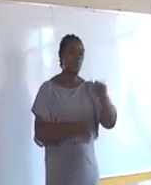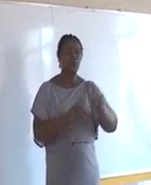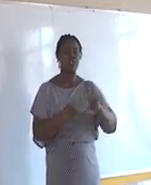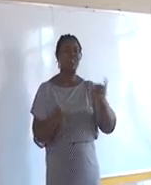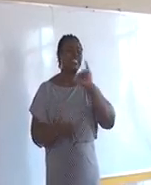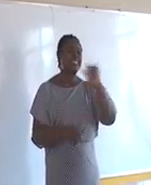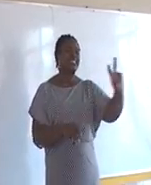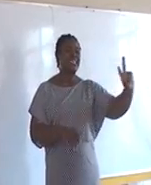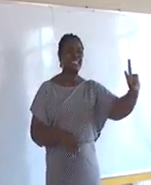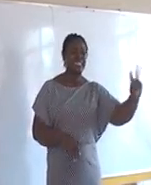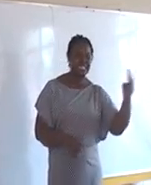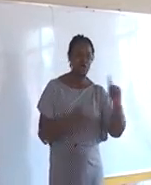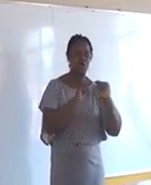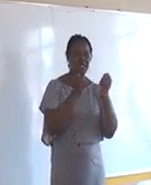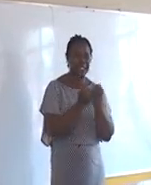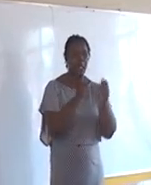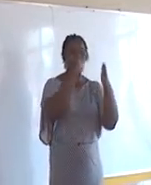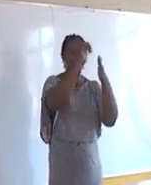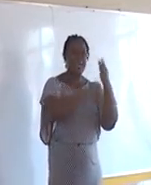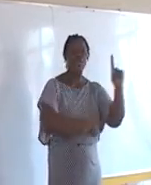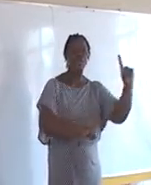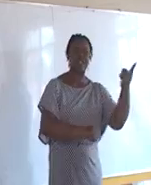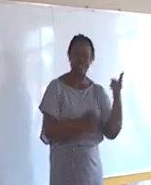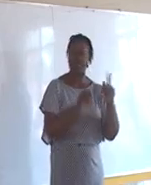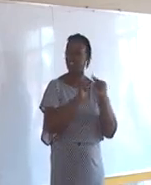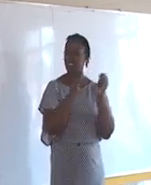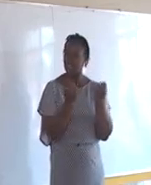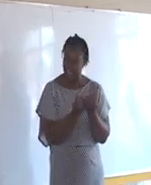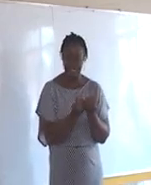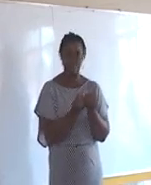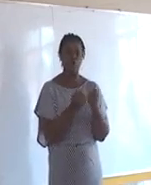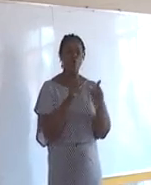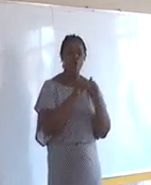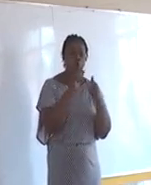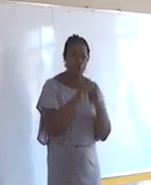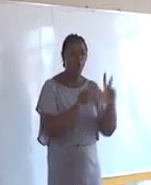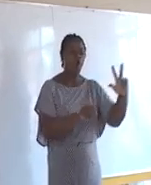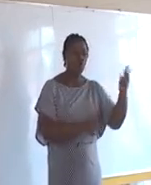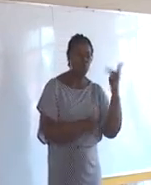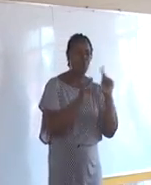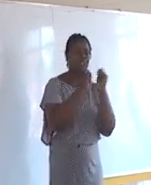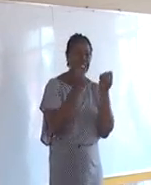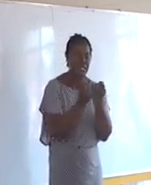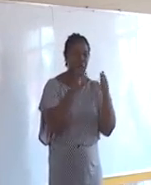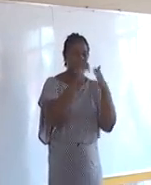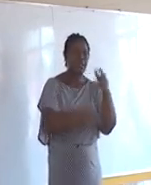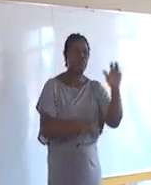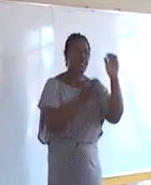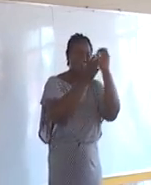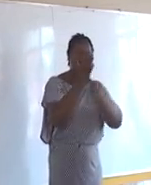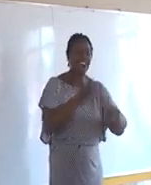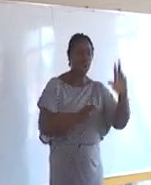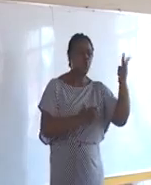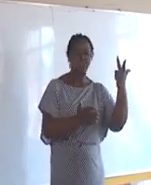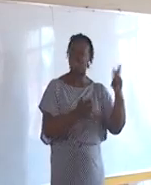10 minus the first 10, or as the case may be, the third 10 minus the second 10. So,